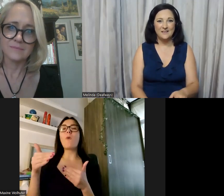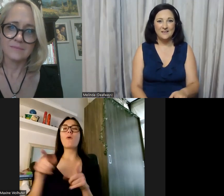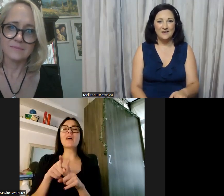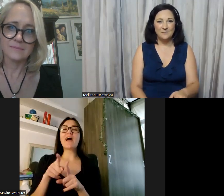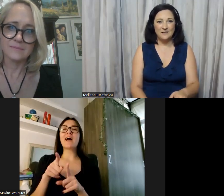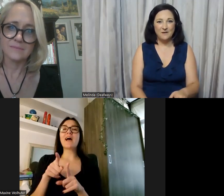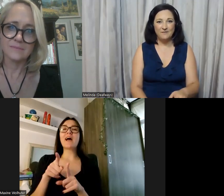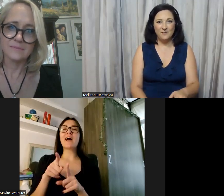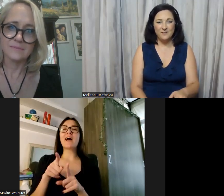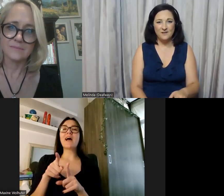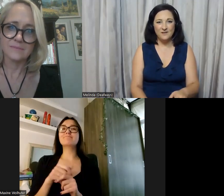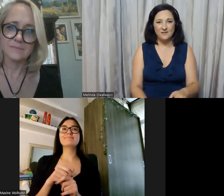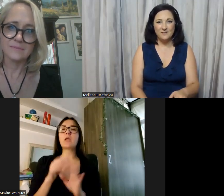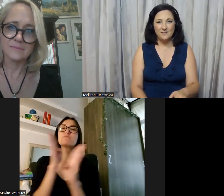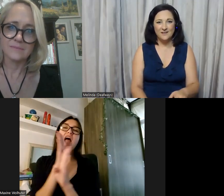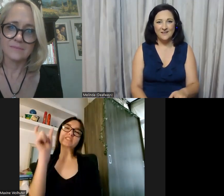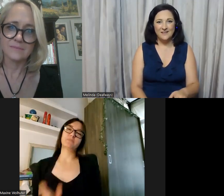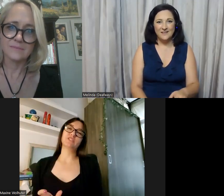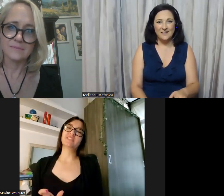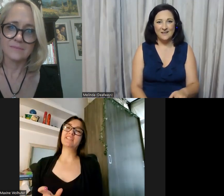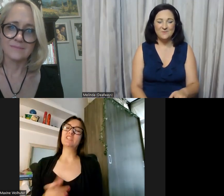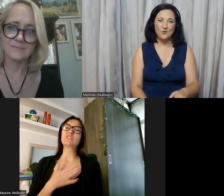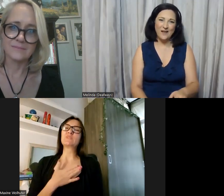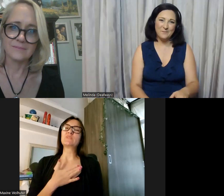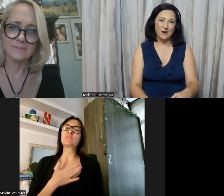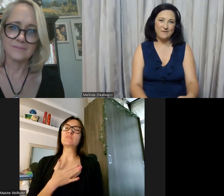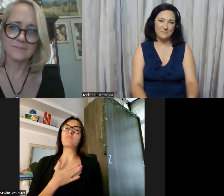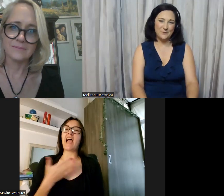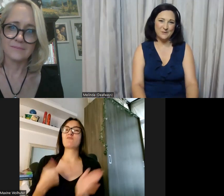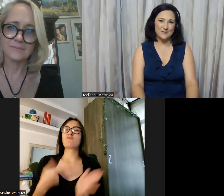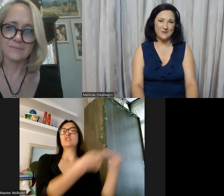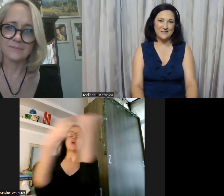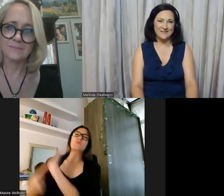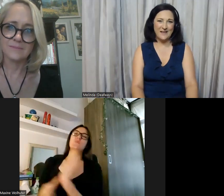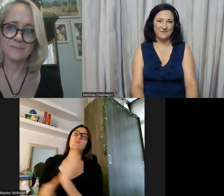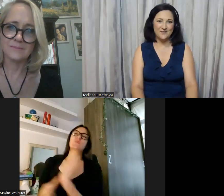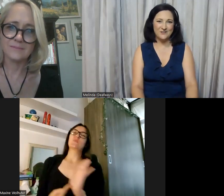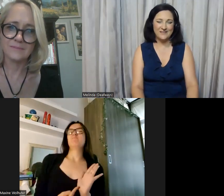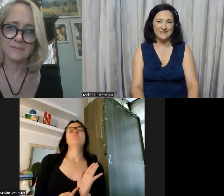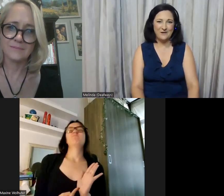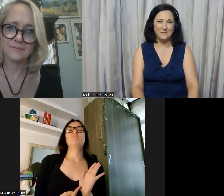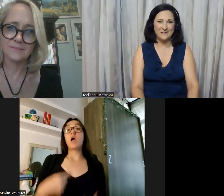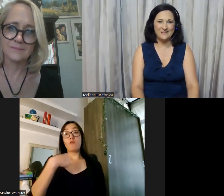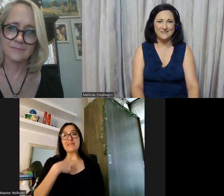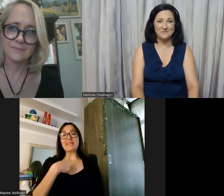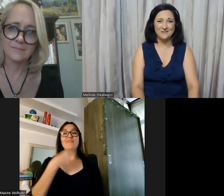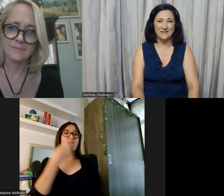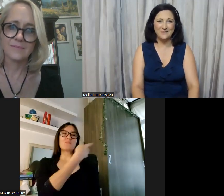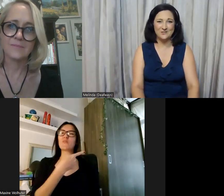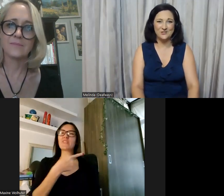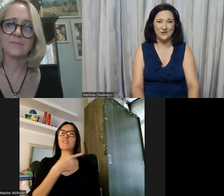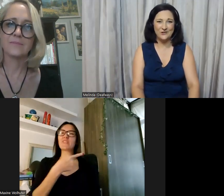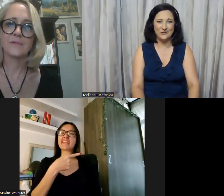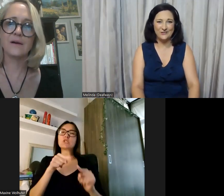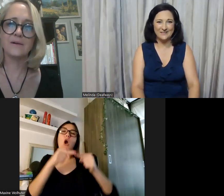yes, but my father is more like a private person, so he doesn't have things on Instagram, and he doesn't really